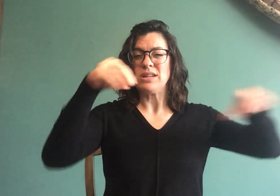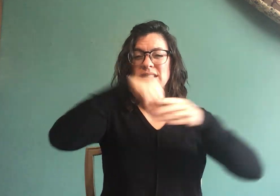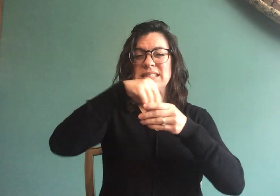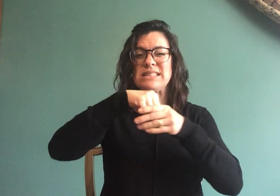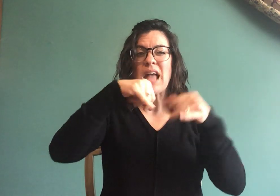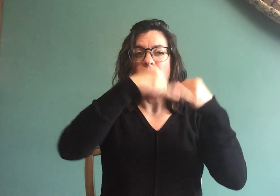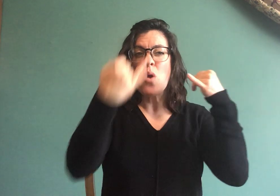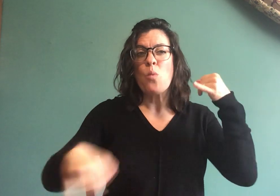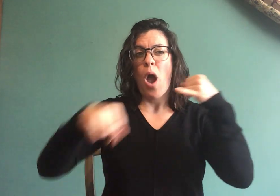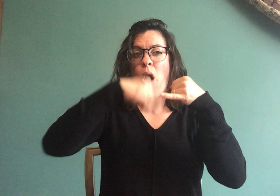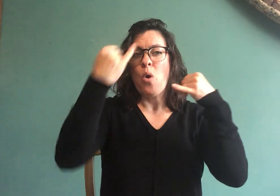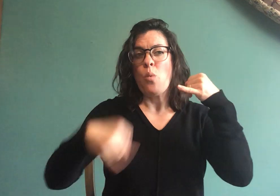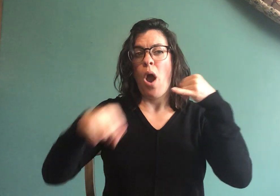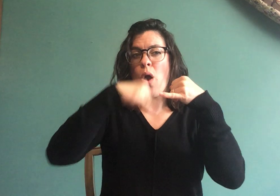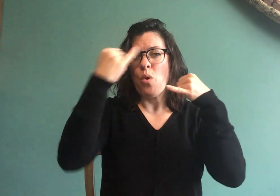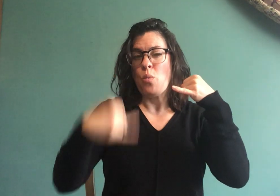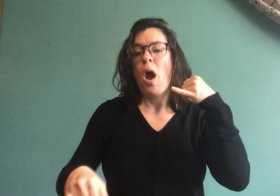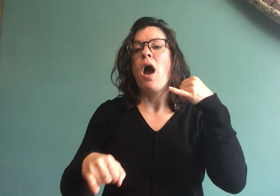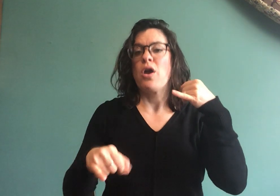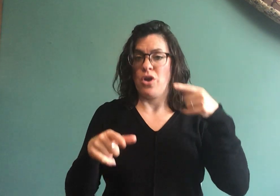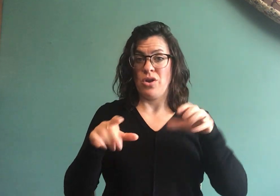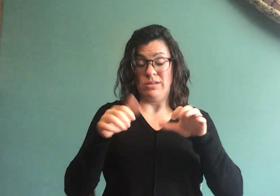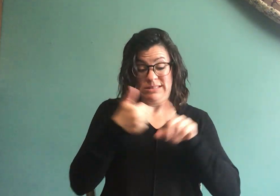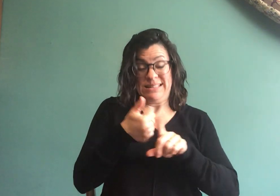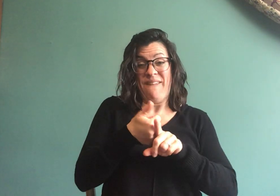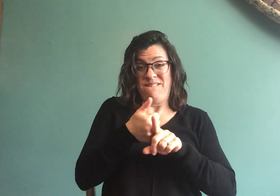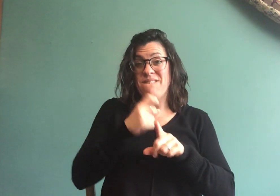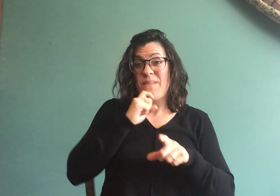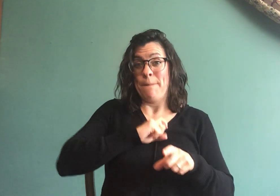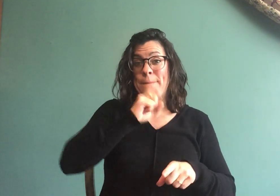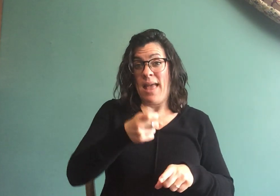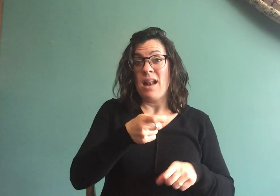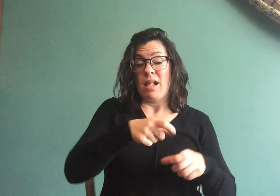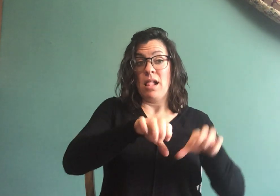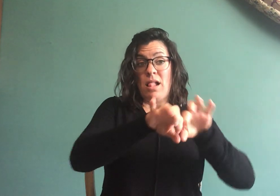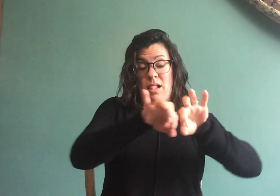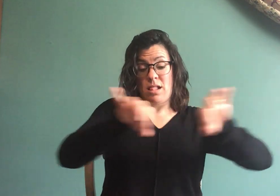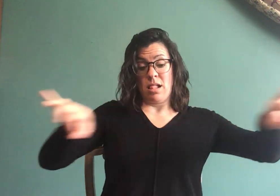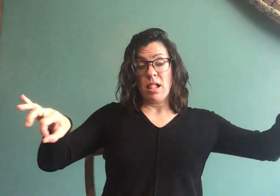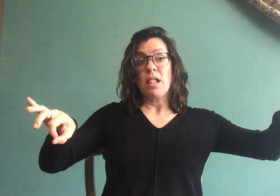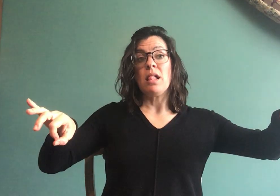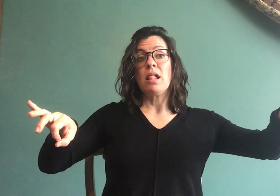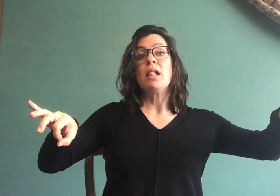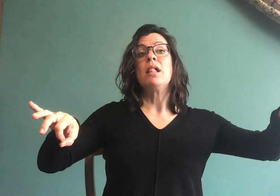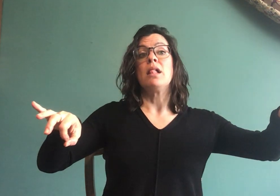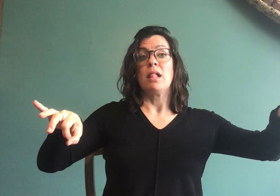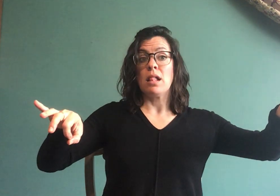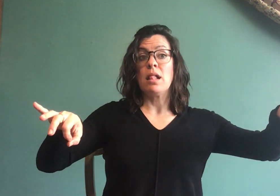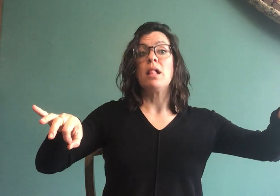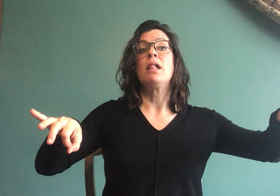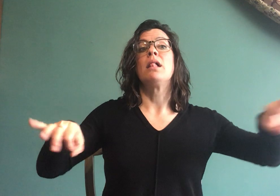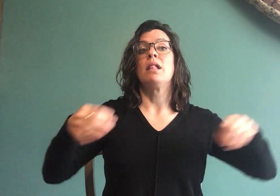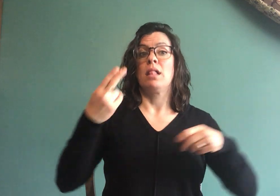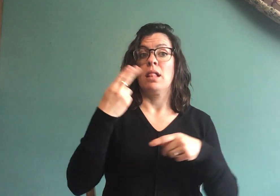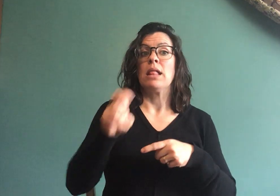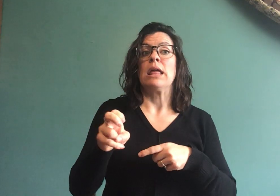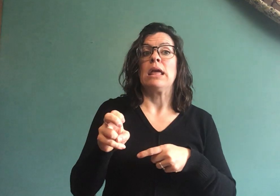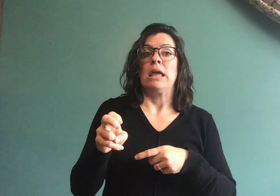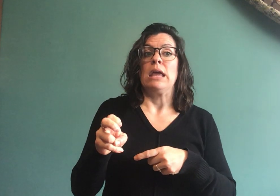hand so he wouldn't fall off. All right. Well, he wasn't tied off. Now, what do we read a little while ago